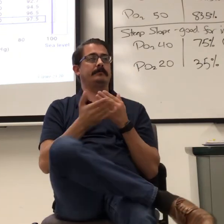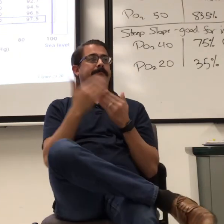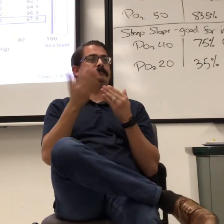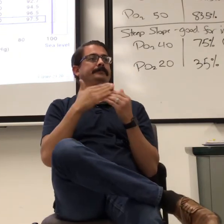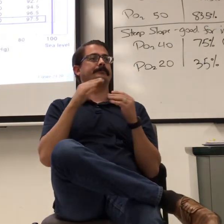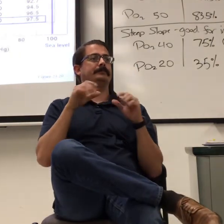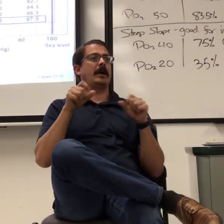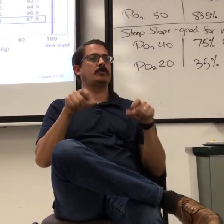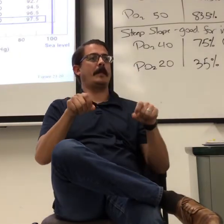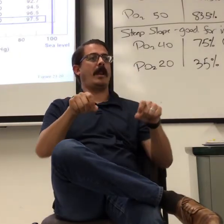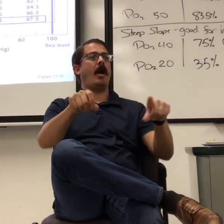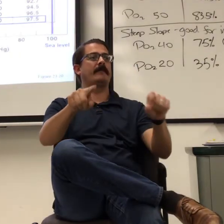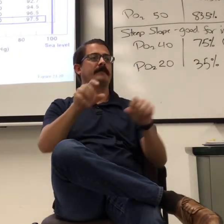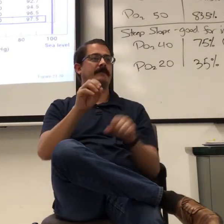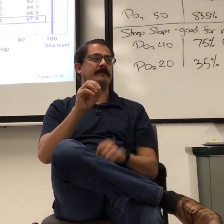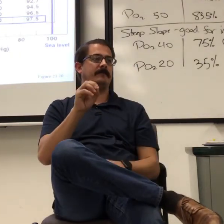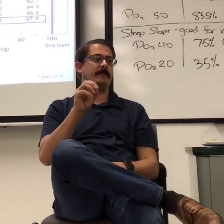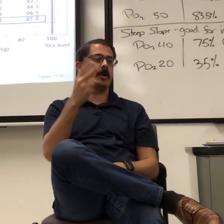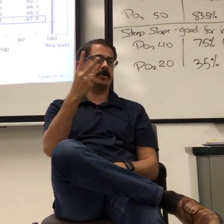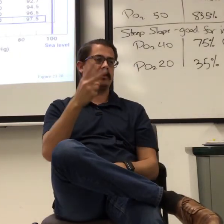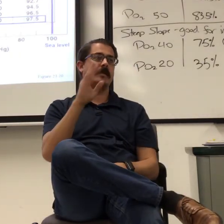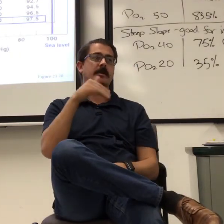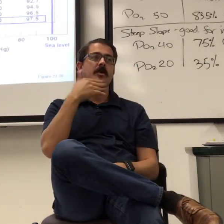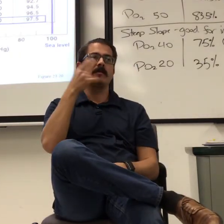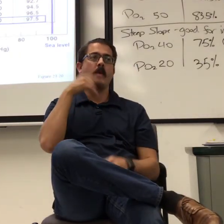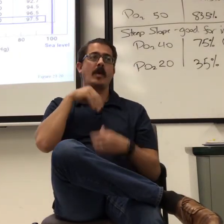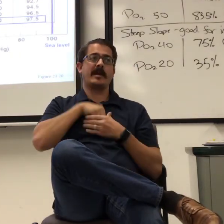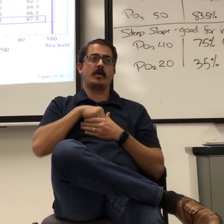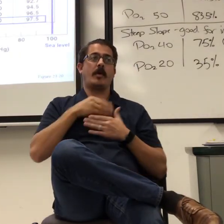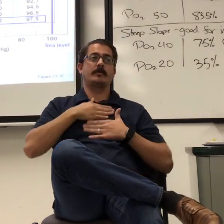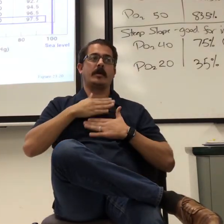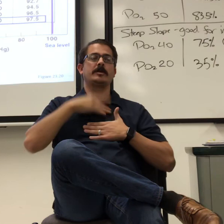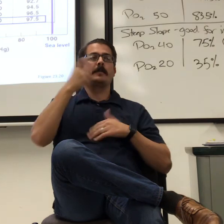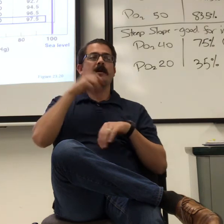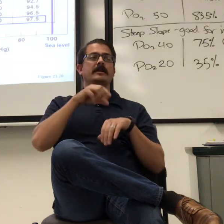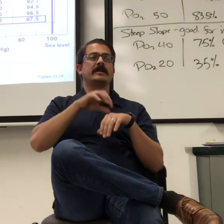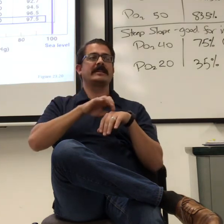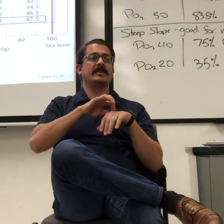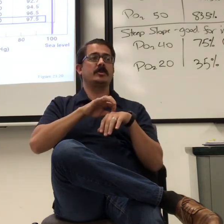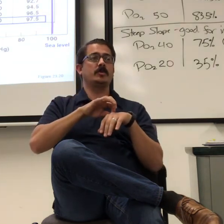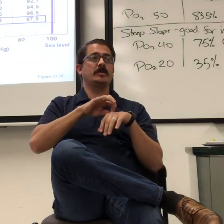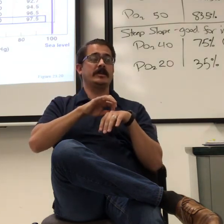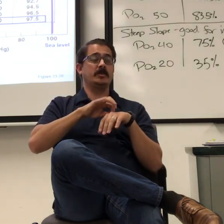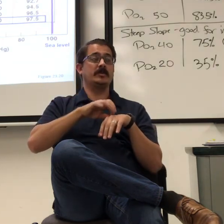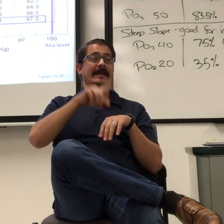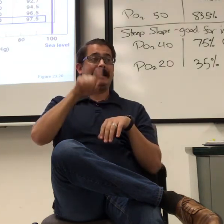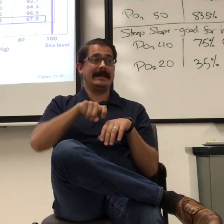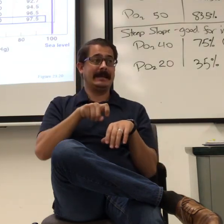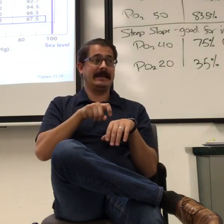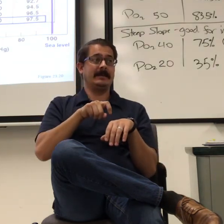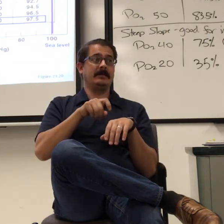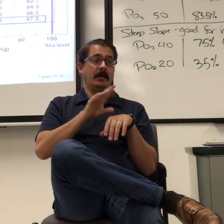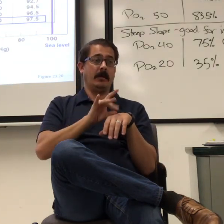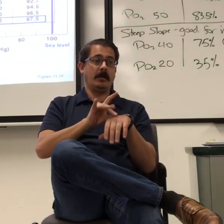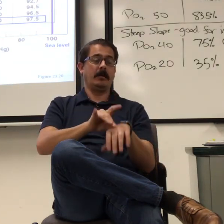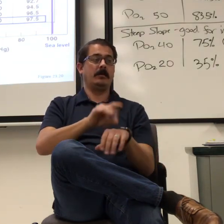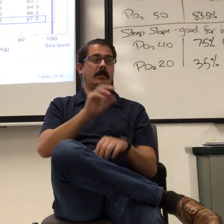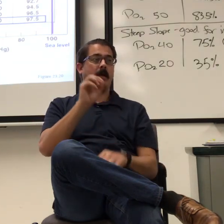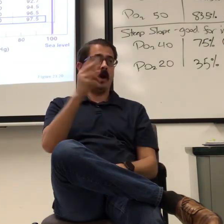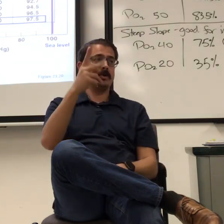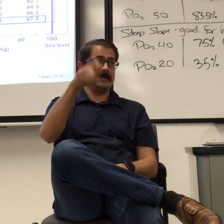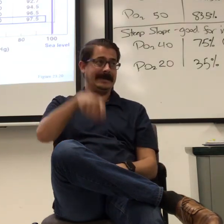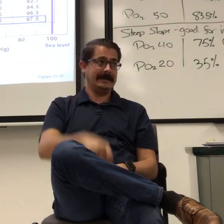Okay, so that's good for internal respiration because the tissues need the oxygen. All right, so